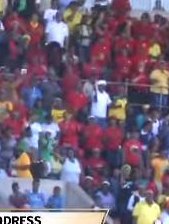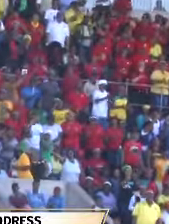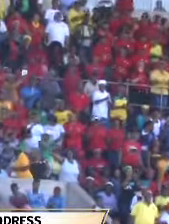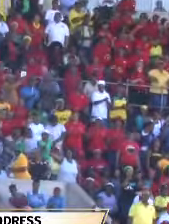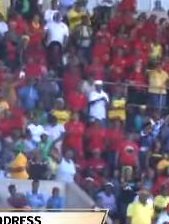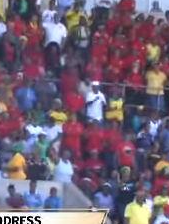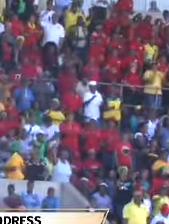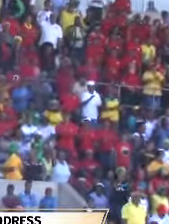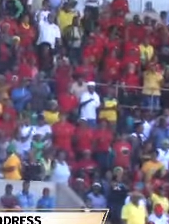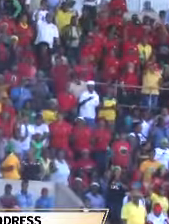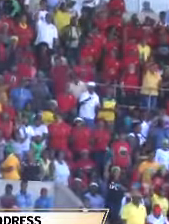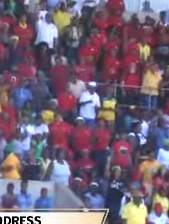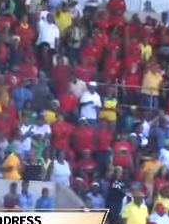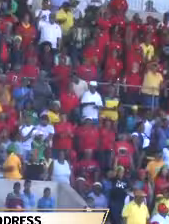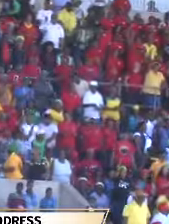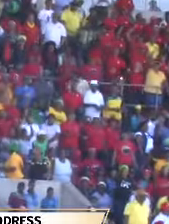Amandla!